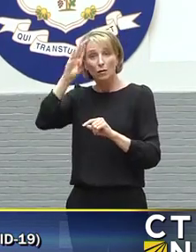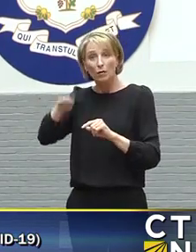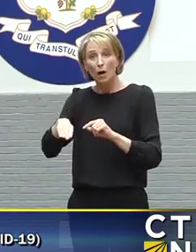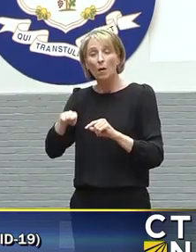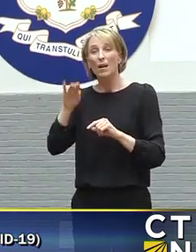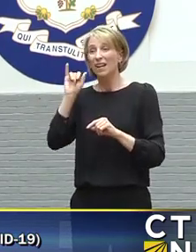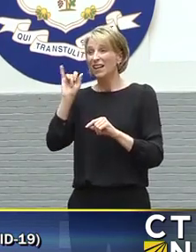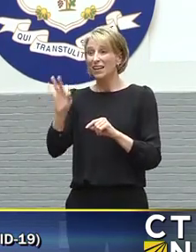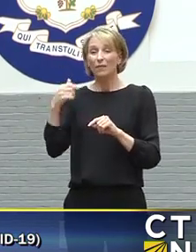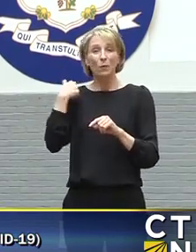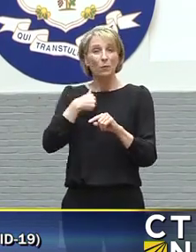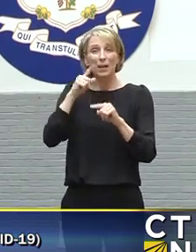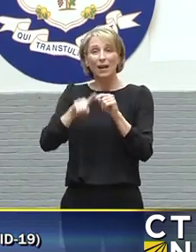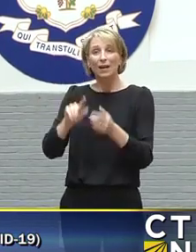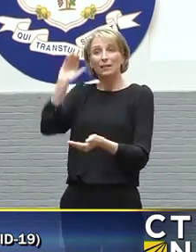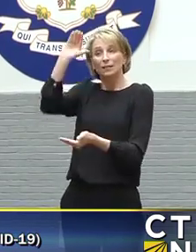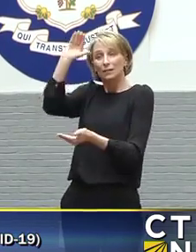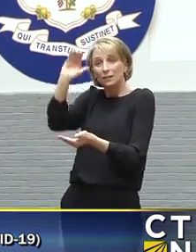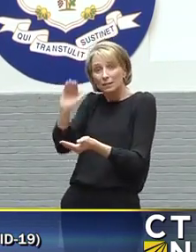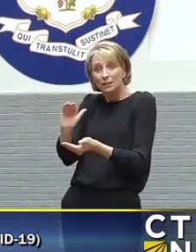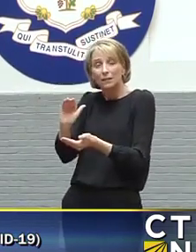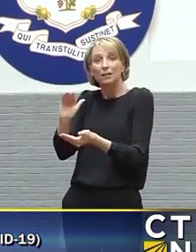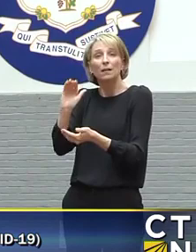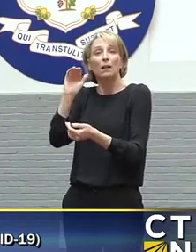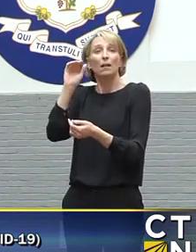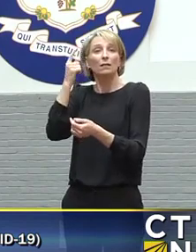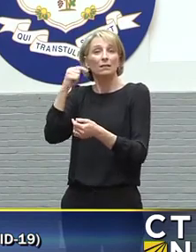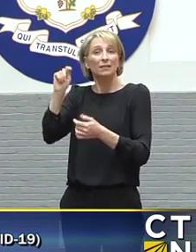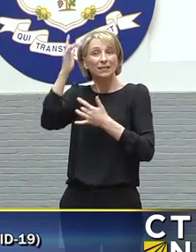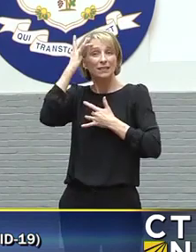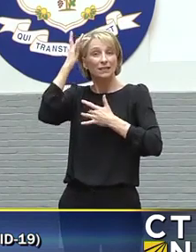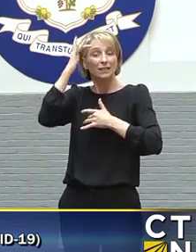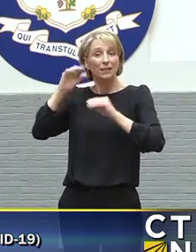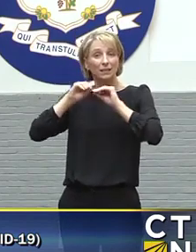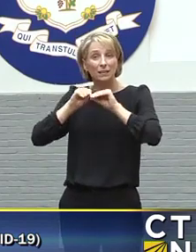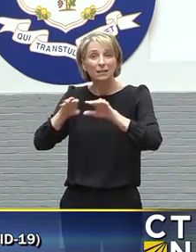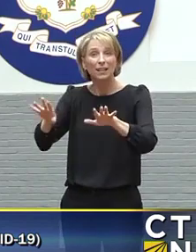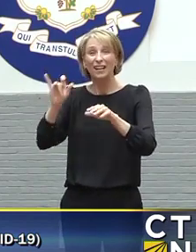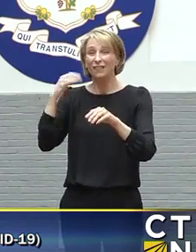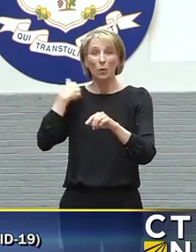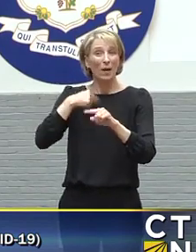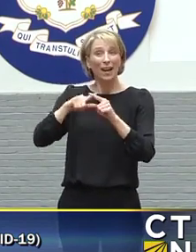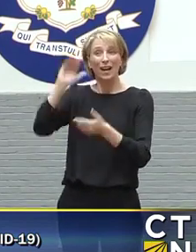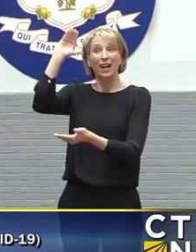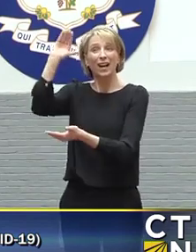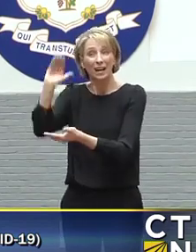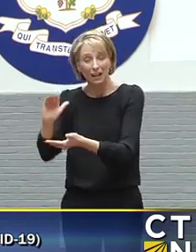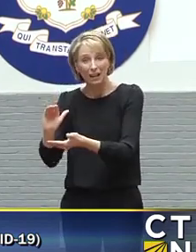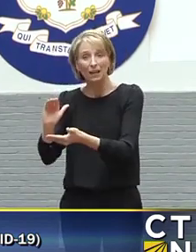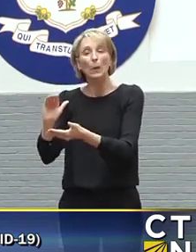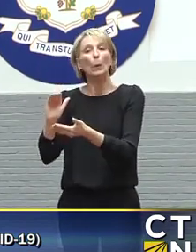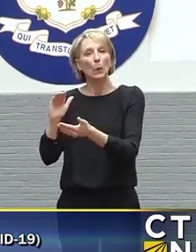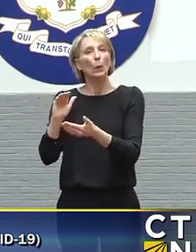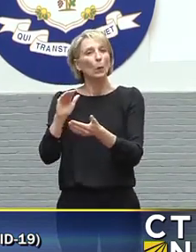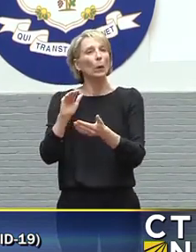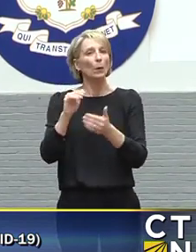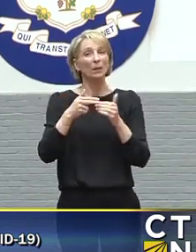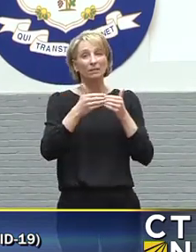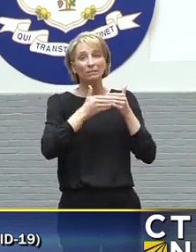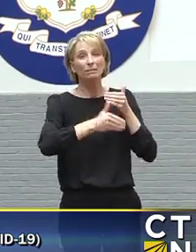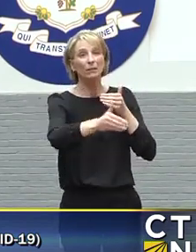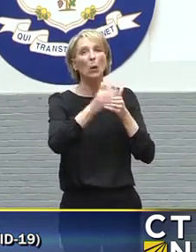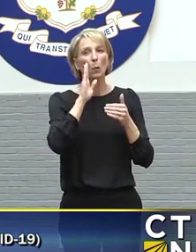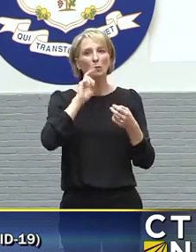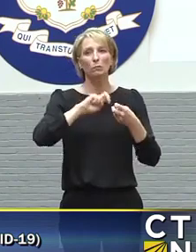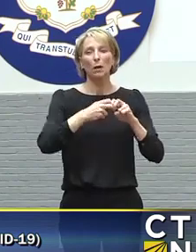and if we can't reduce or at least flatten the curve when it comes to the COVID infections, we're going to be in trouble. And